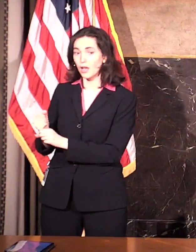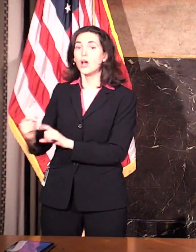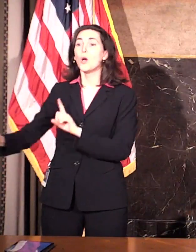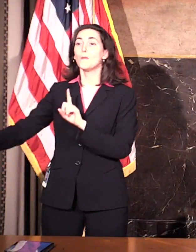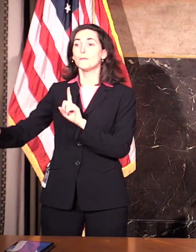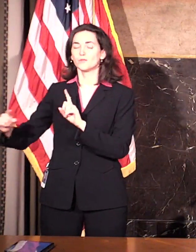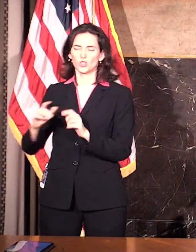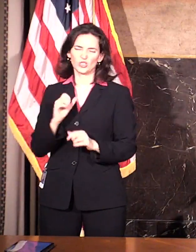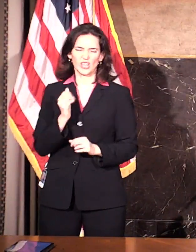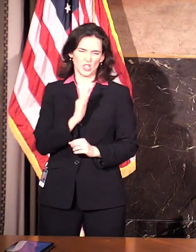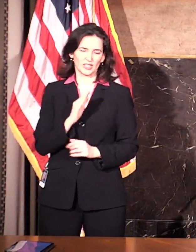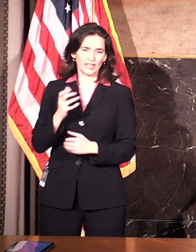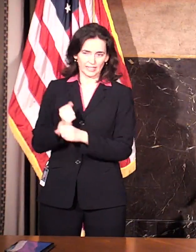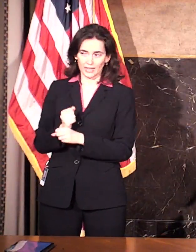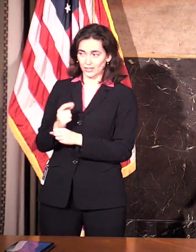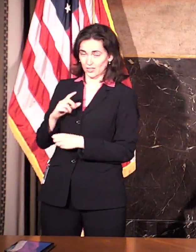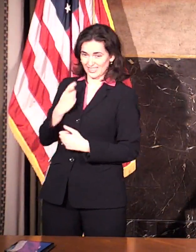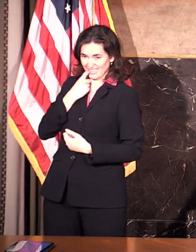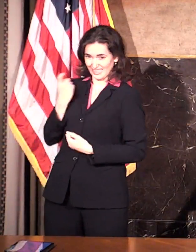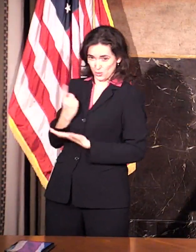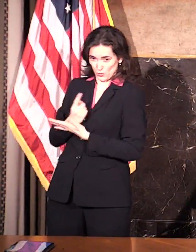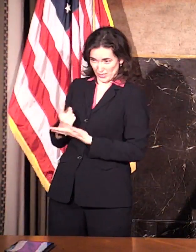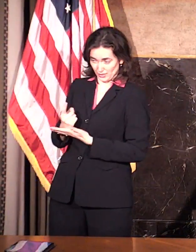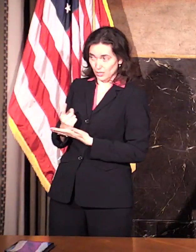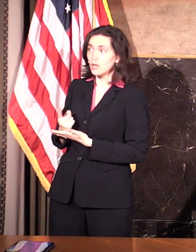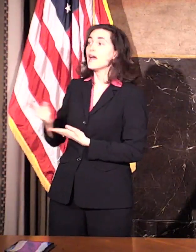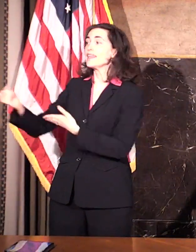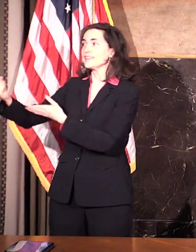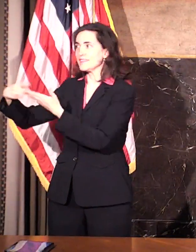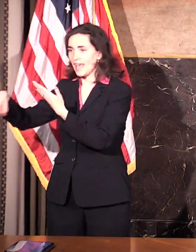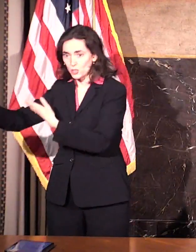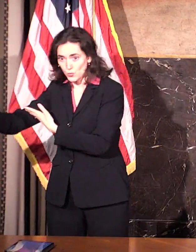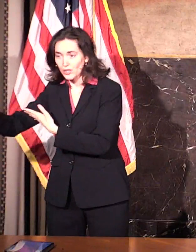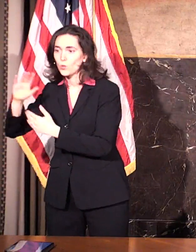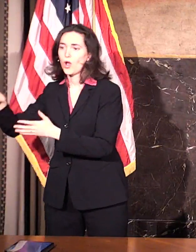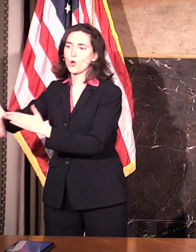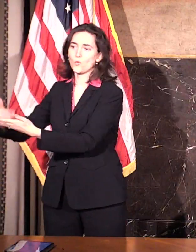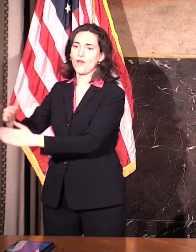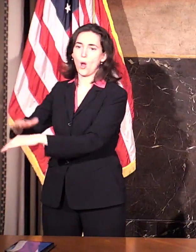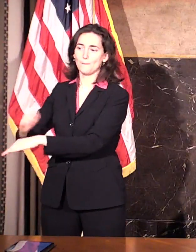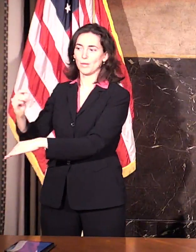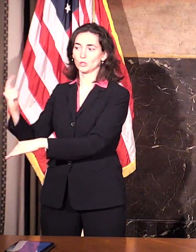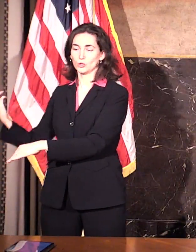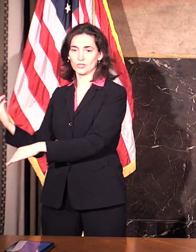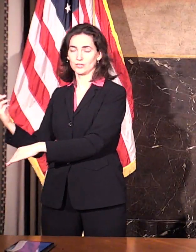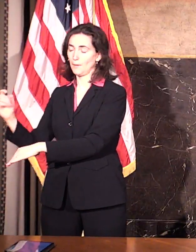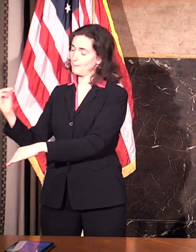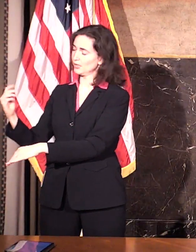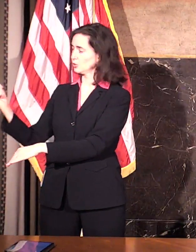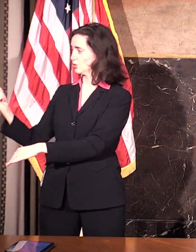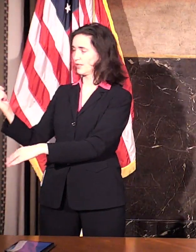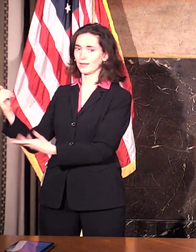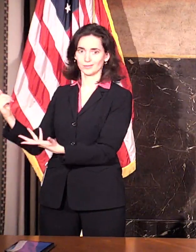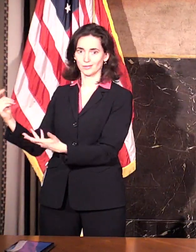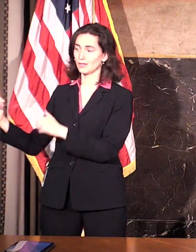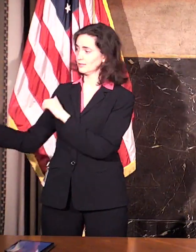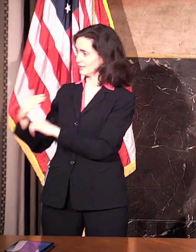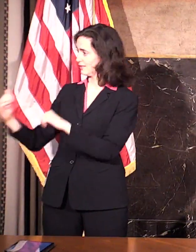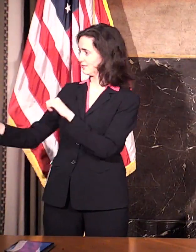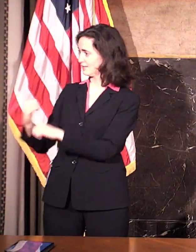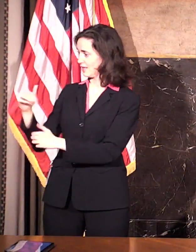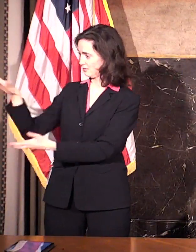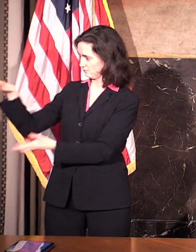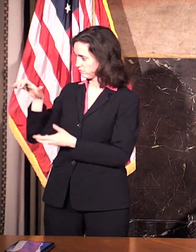have ordinarily come on next week anyway. And Dr. Cantor is going to talk more about this. But bottom line is we're going to have to double